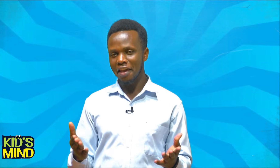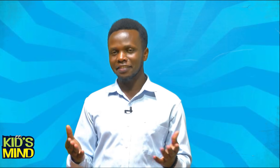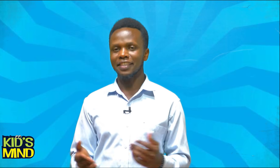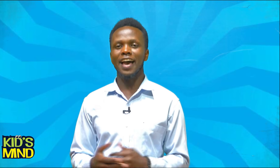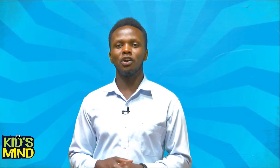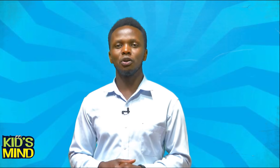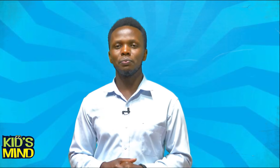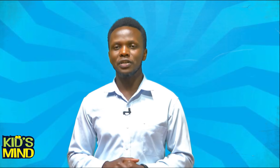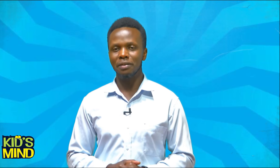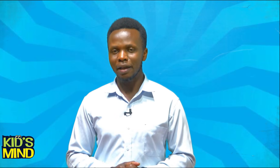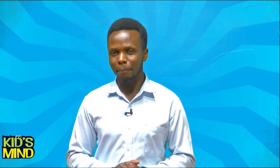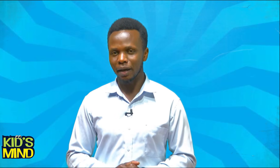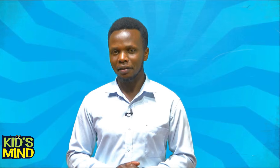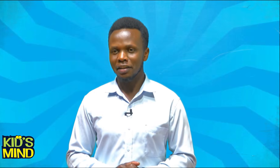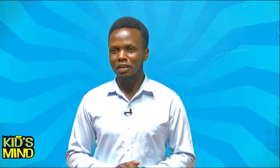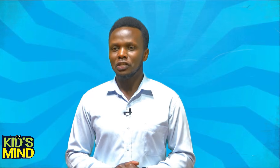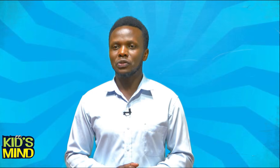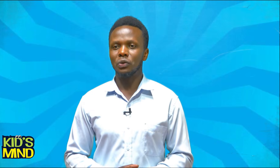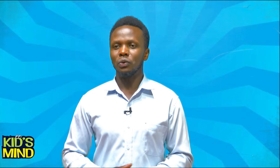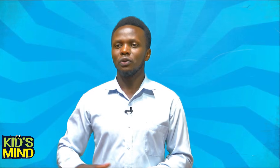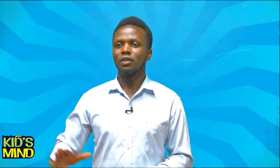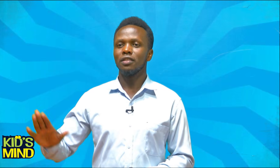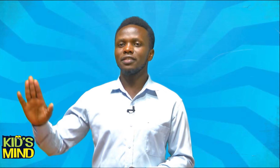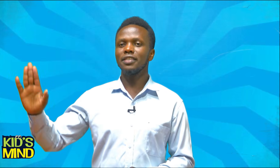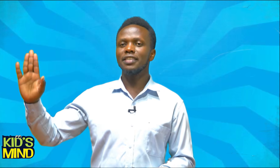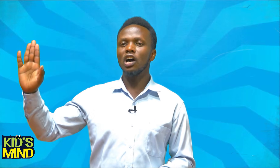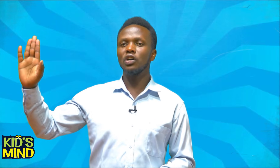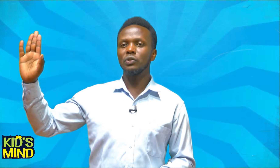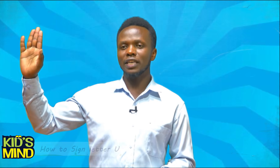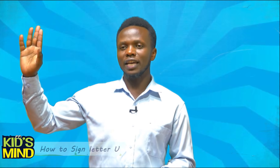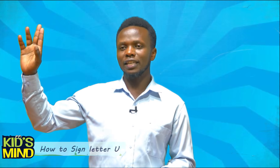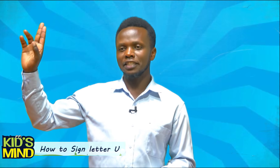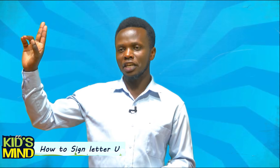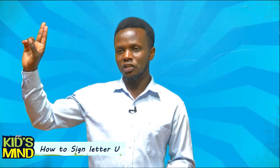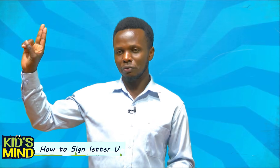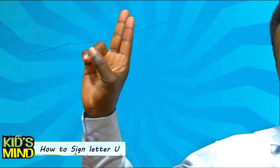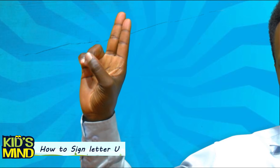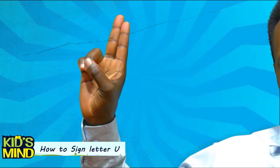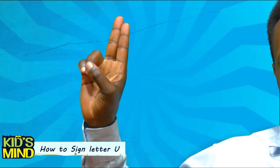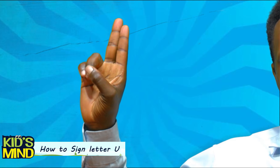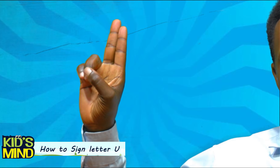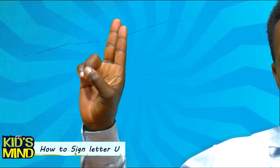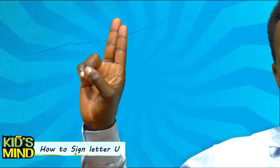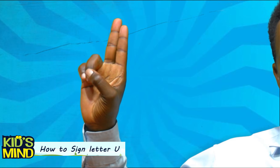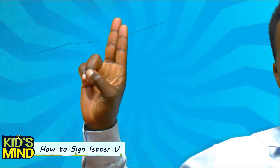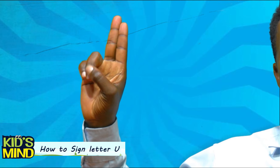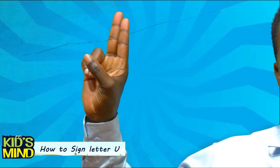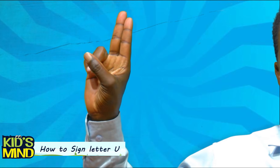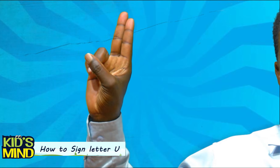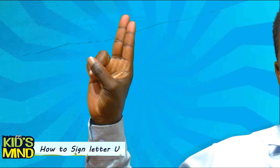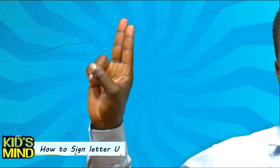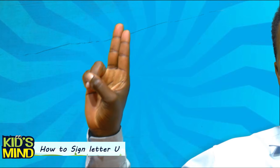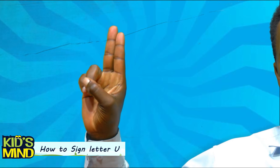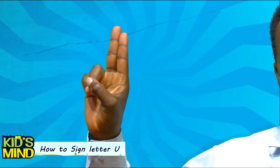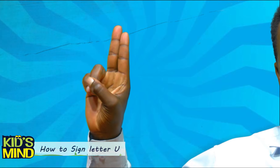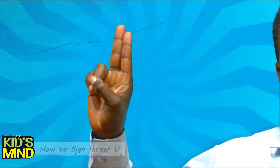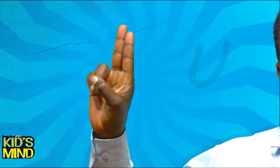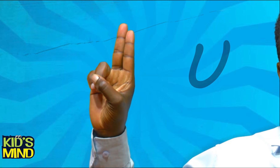Yes, I hope you remember. So, this is how you sign letter U. This is letter U.